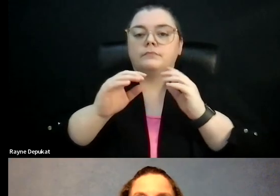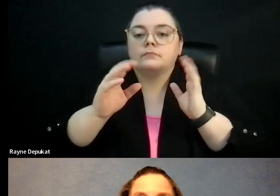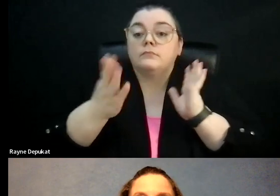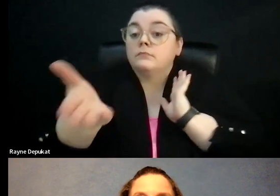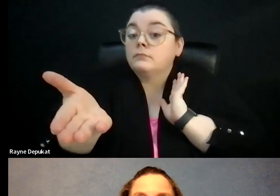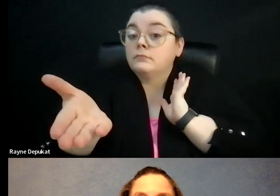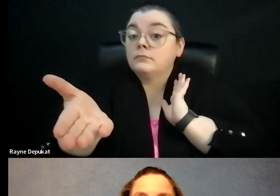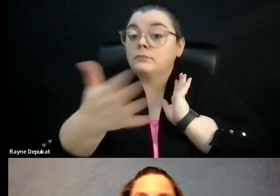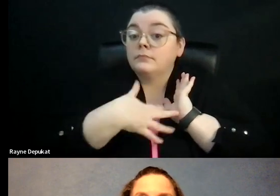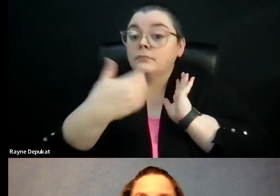be, Mike?